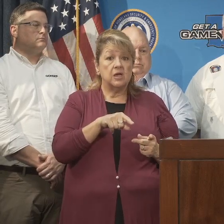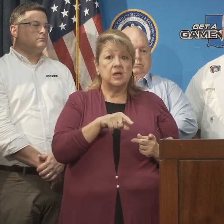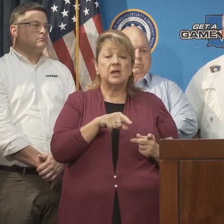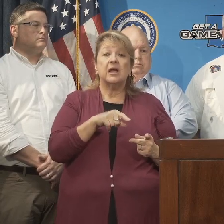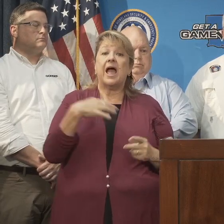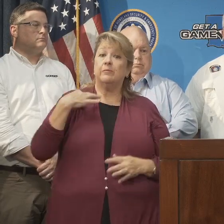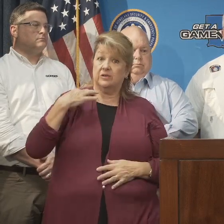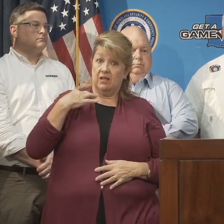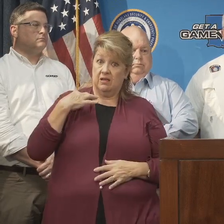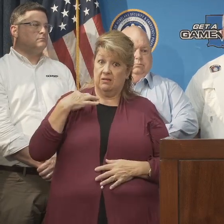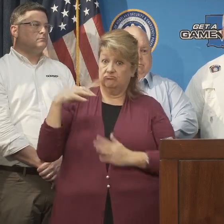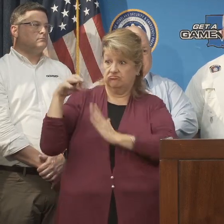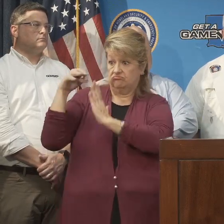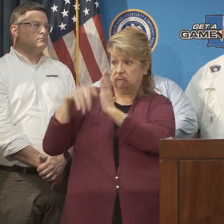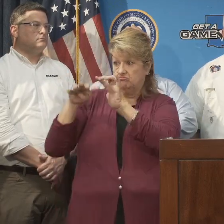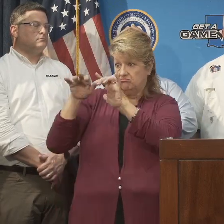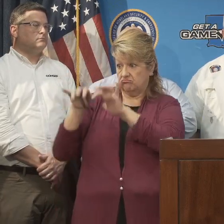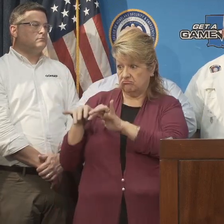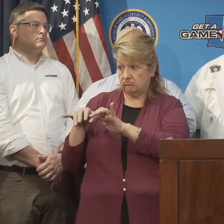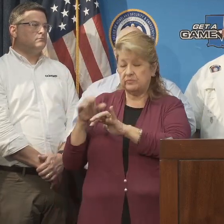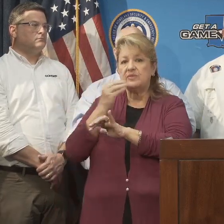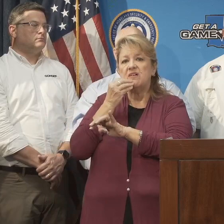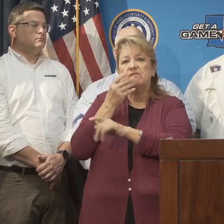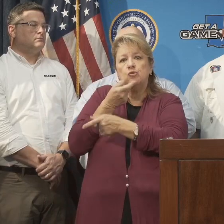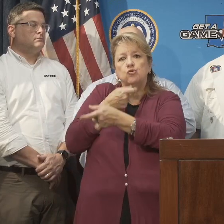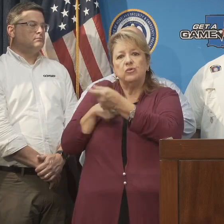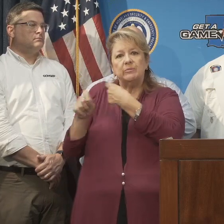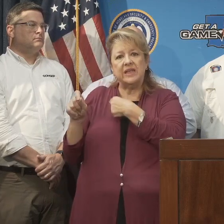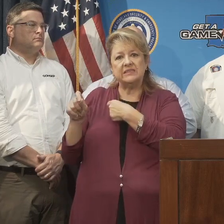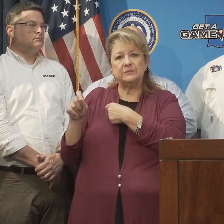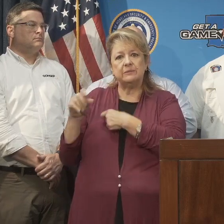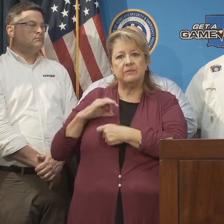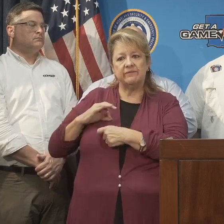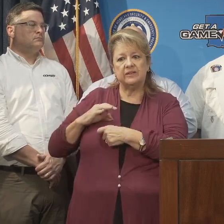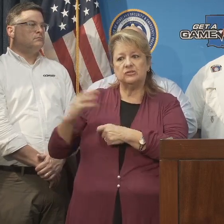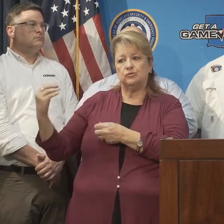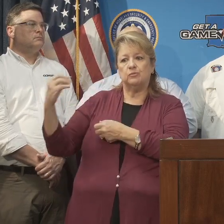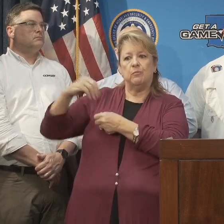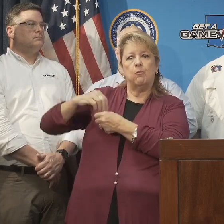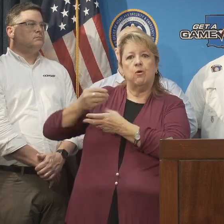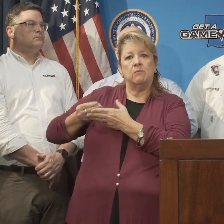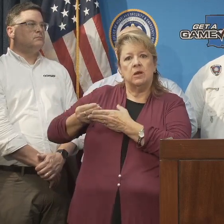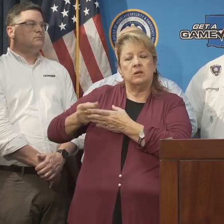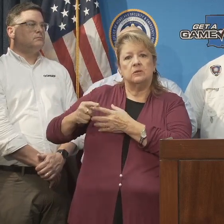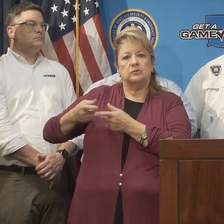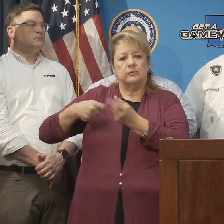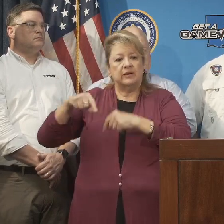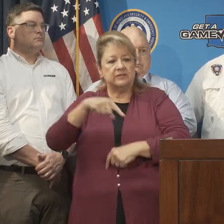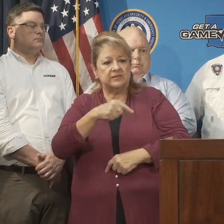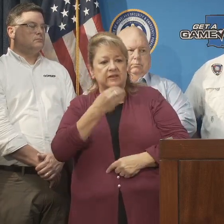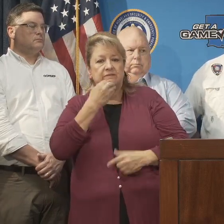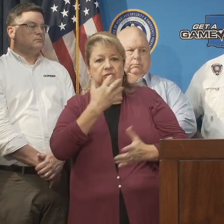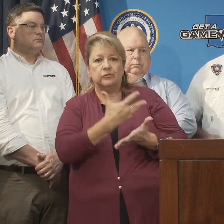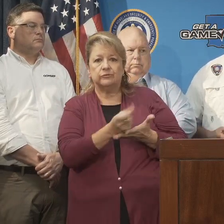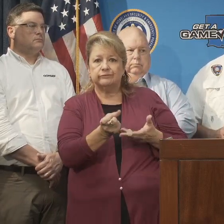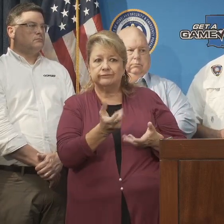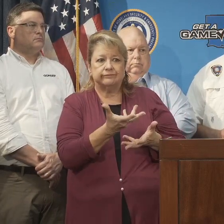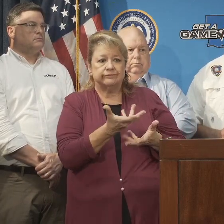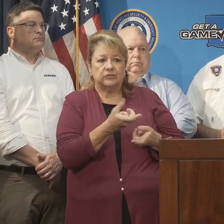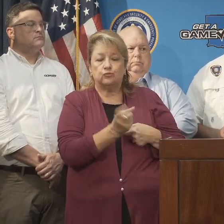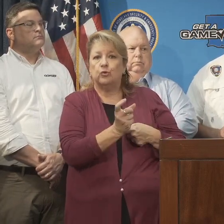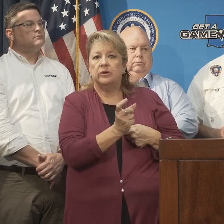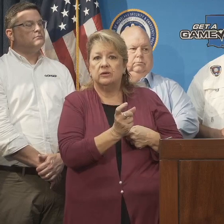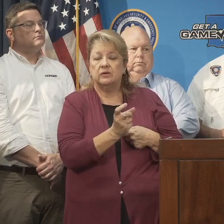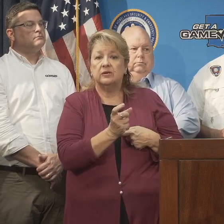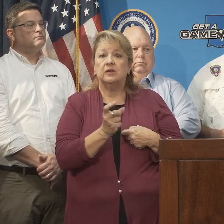an application for food replacement benefits. We are always open to receive those applications when there has